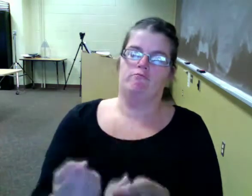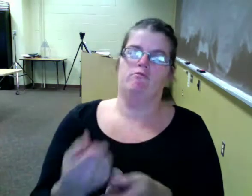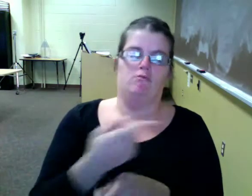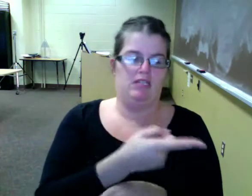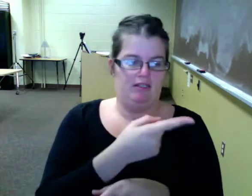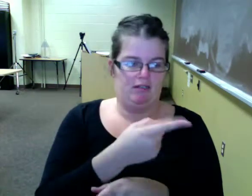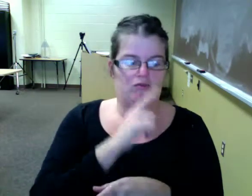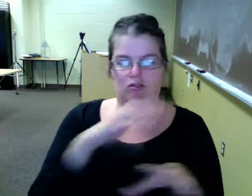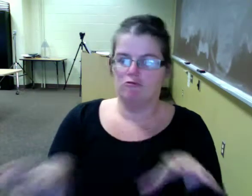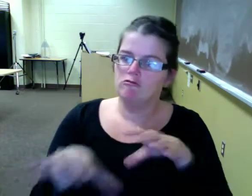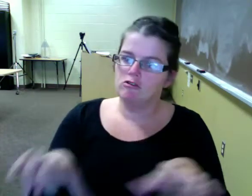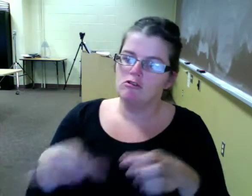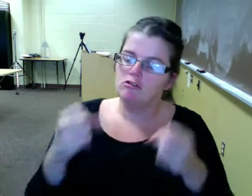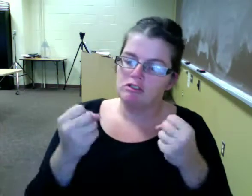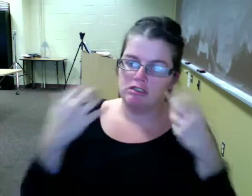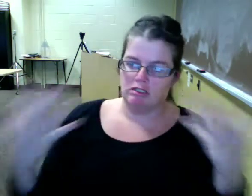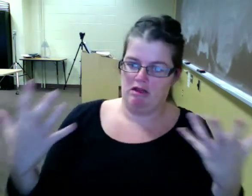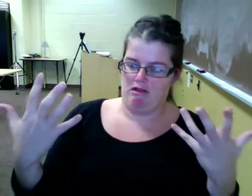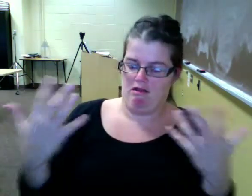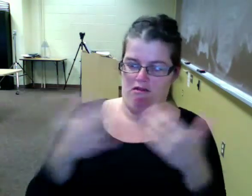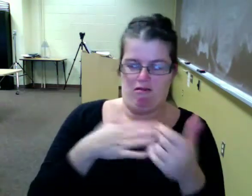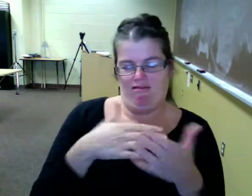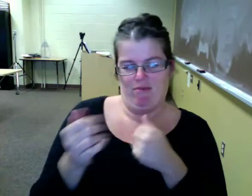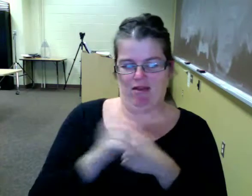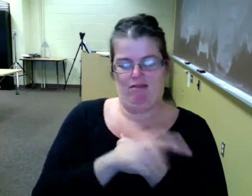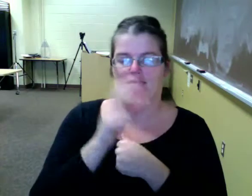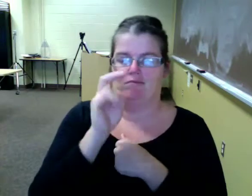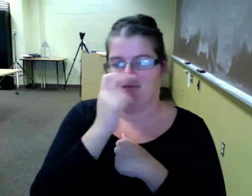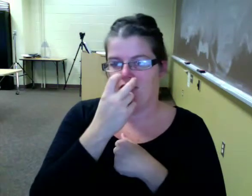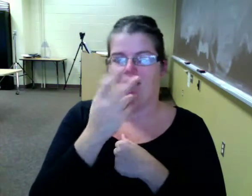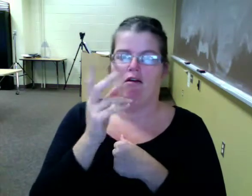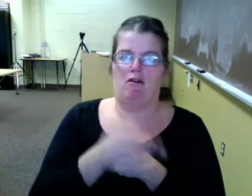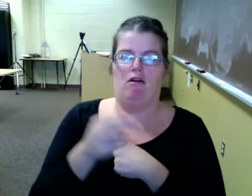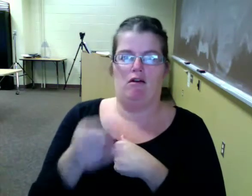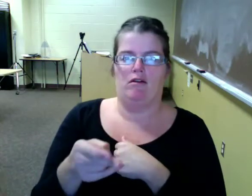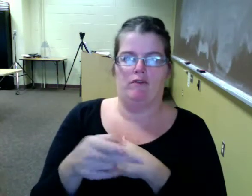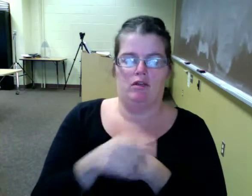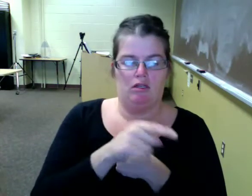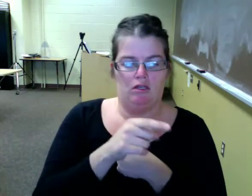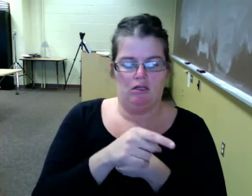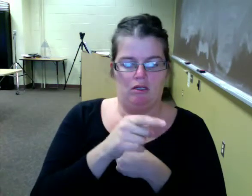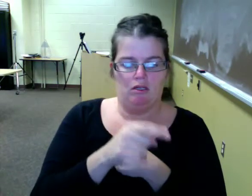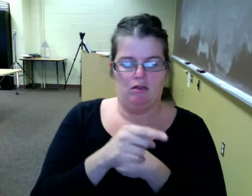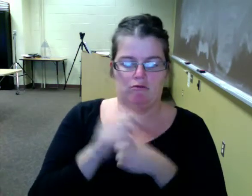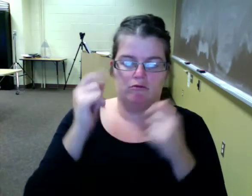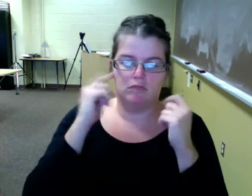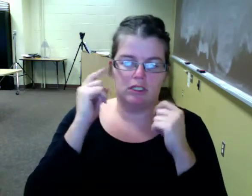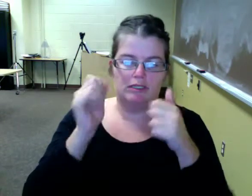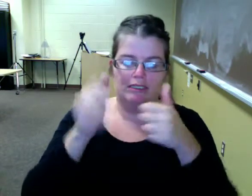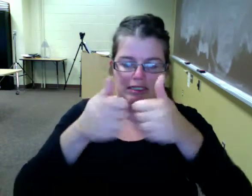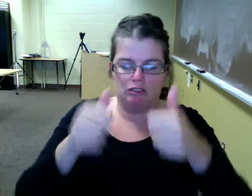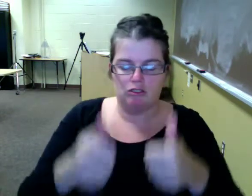He also had, because of his prematurity, he lost a lot of his hearing, or he grew up with very little